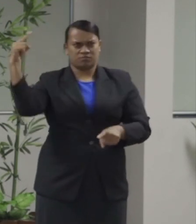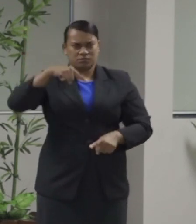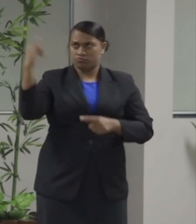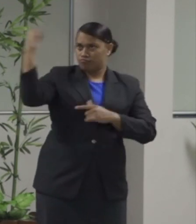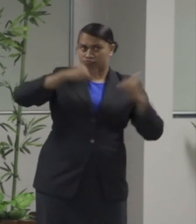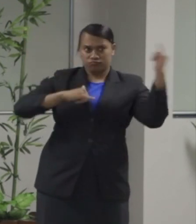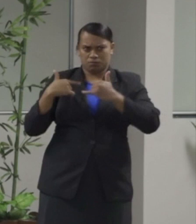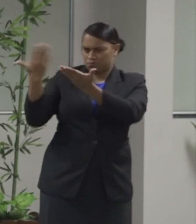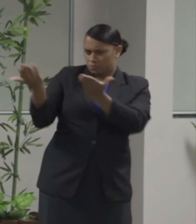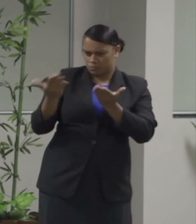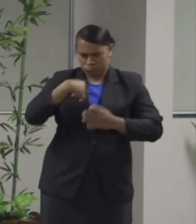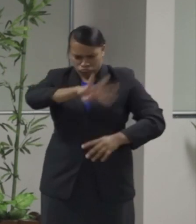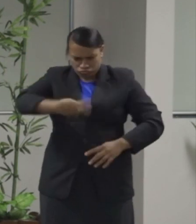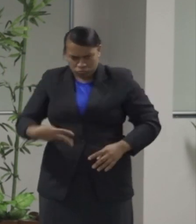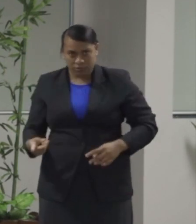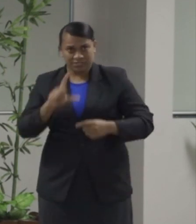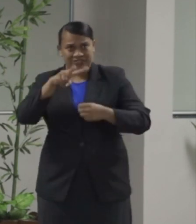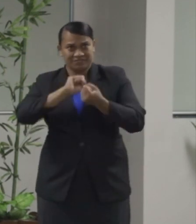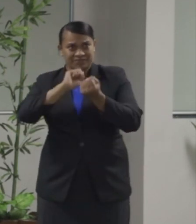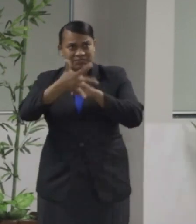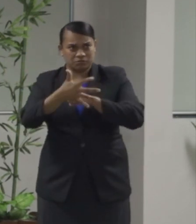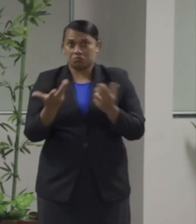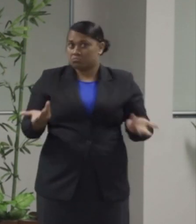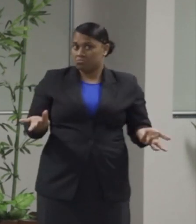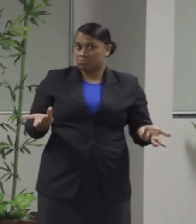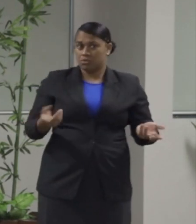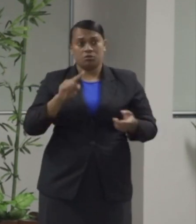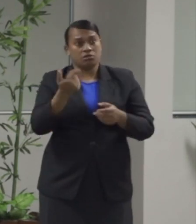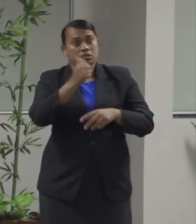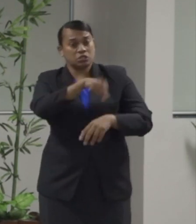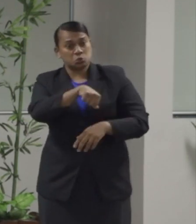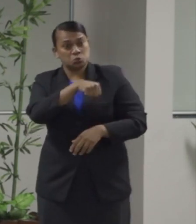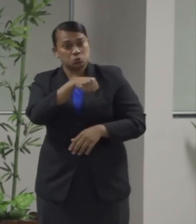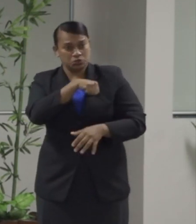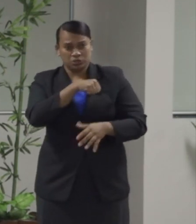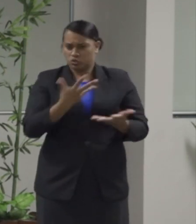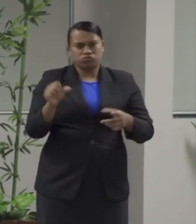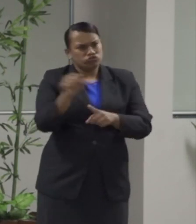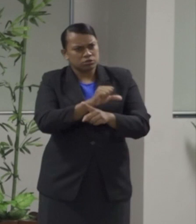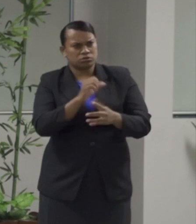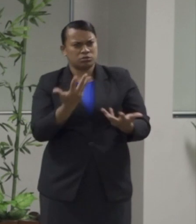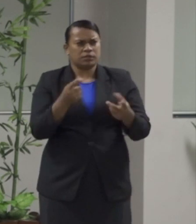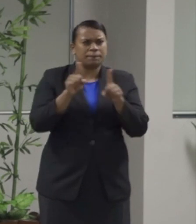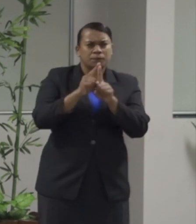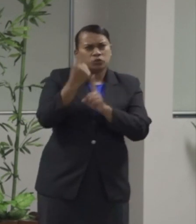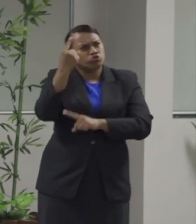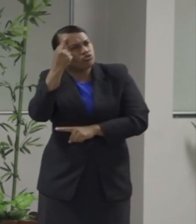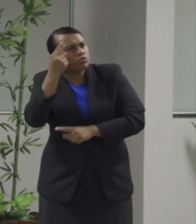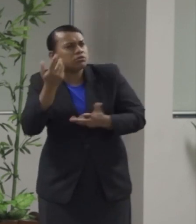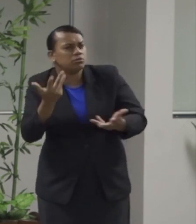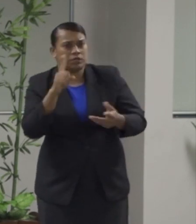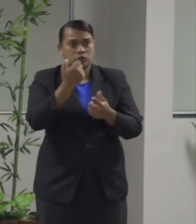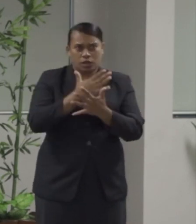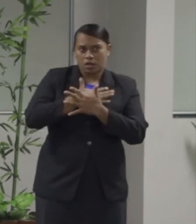virus. Act as if you or someone you love are already Fiji's next case of